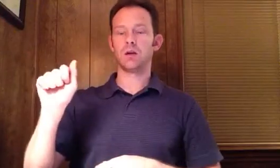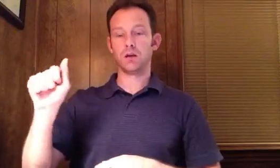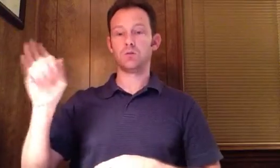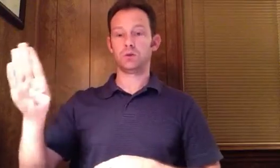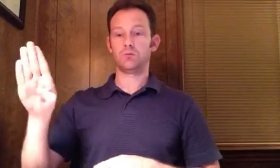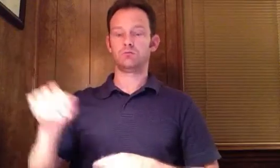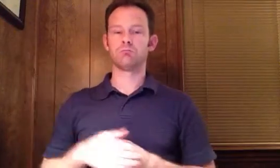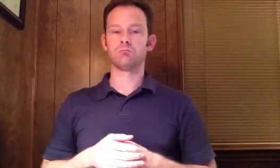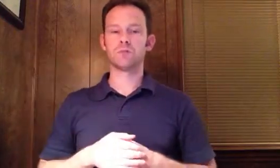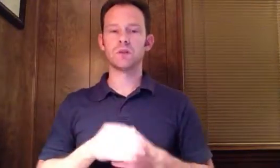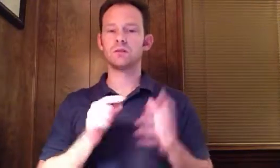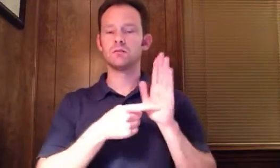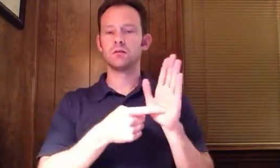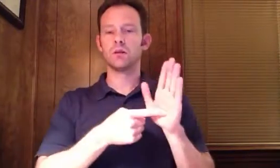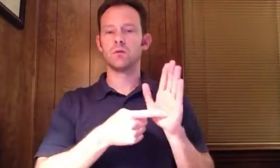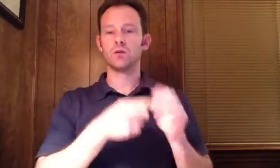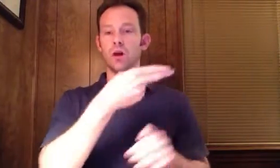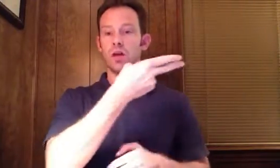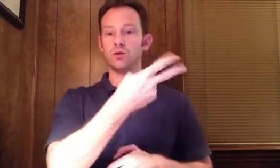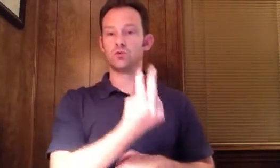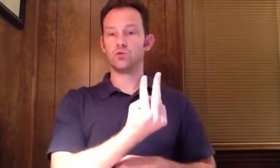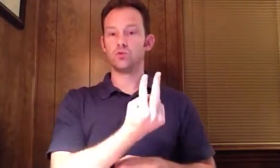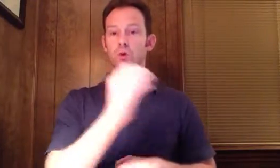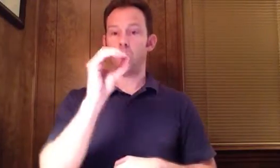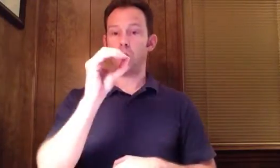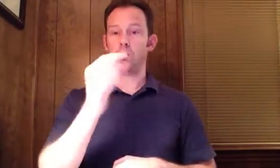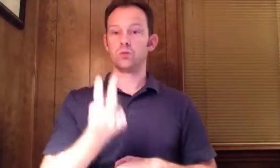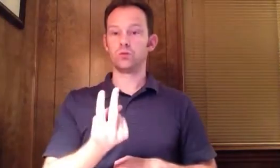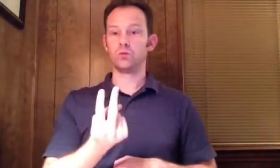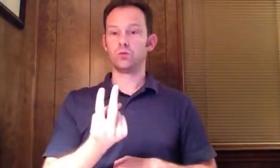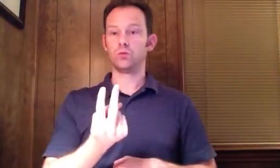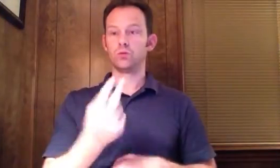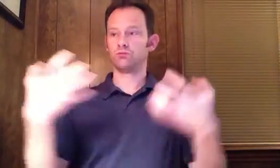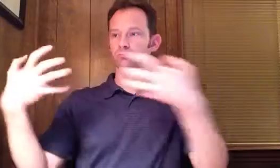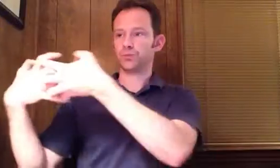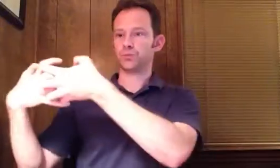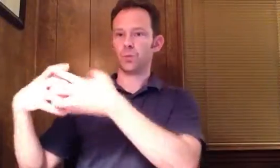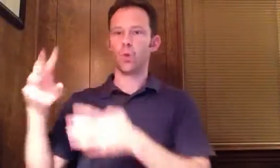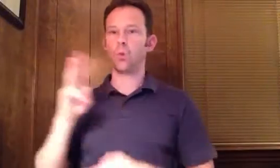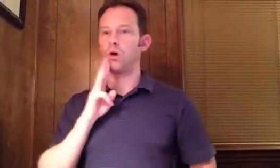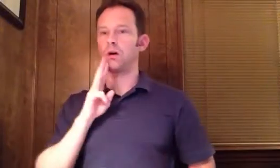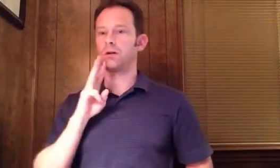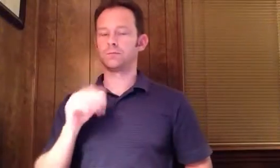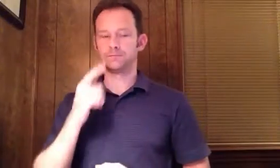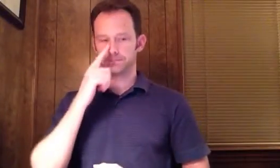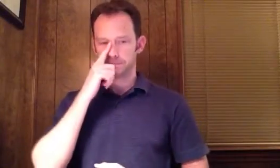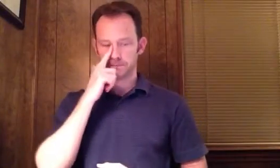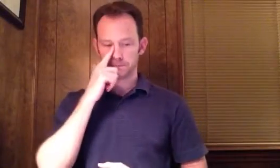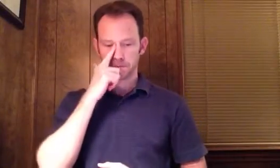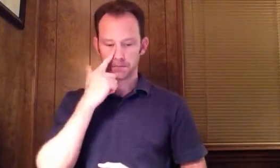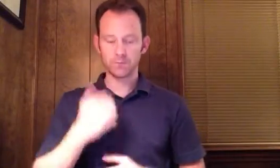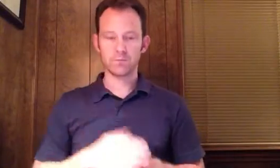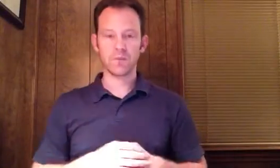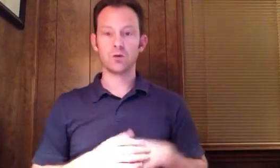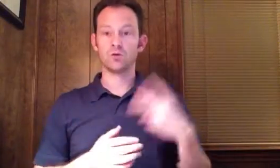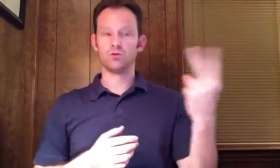gas reacts with oxygen gas to form water. A2 is placed in front of the H2 and the H2O